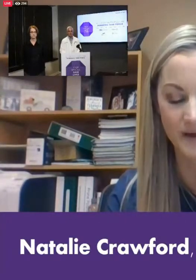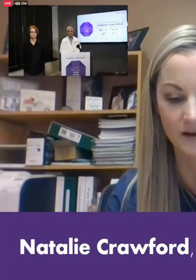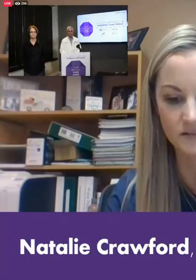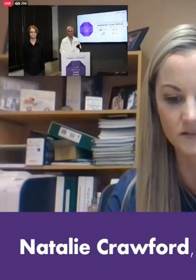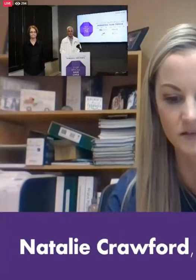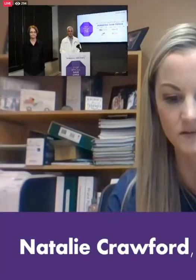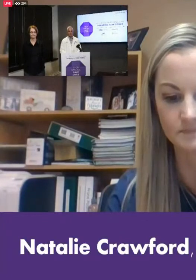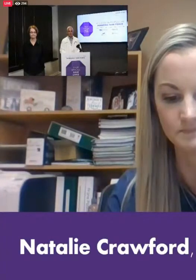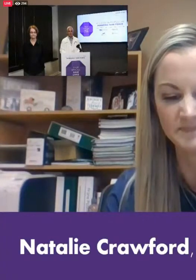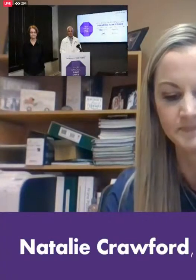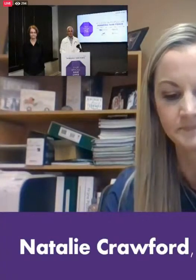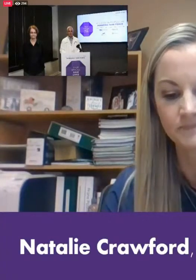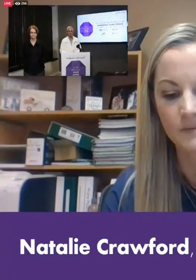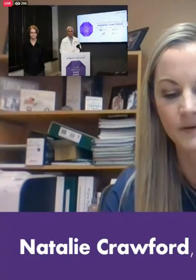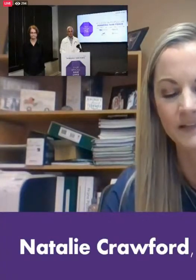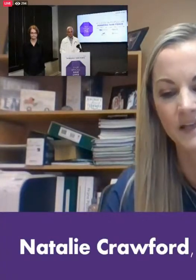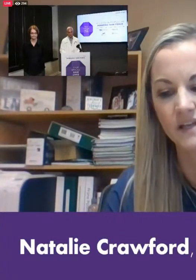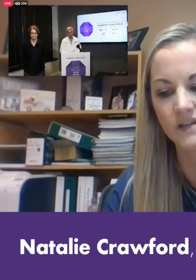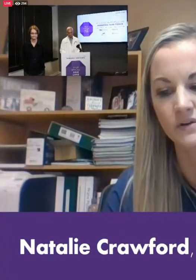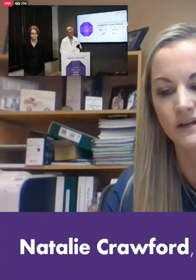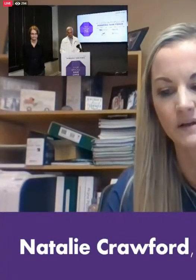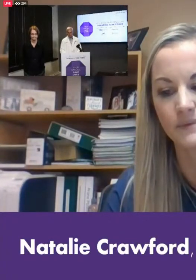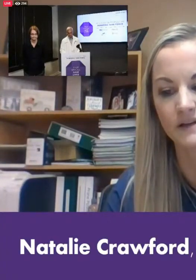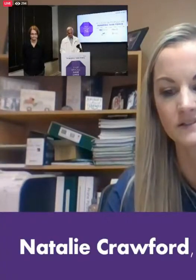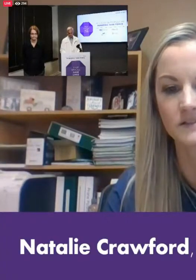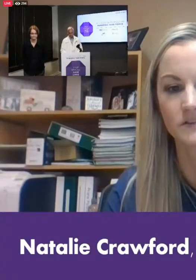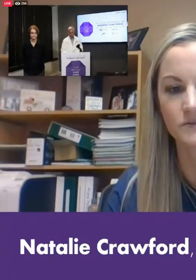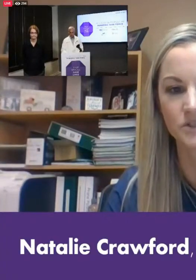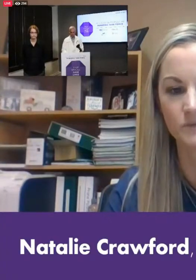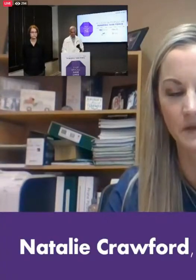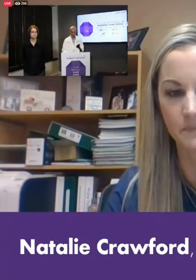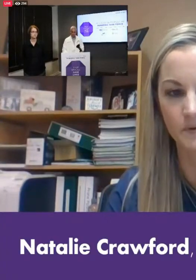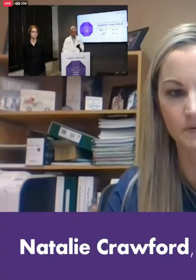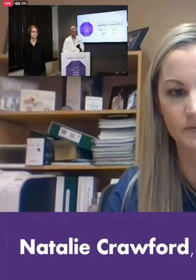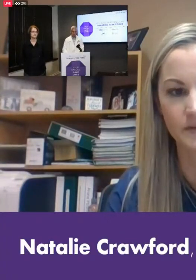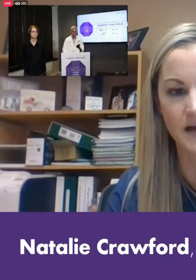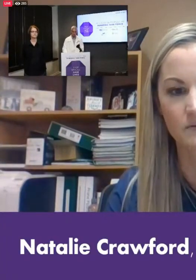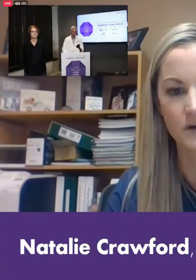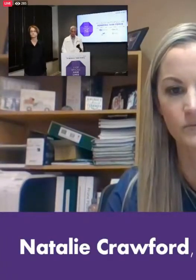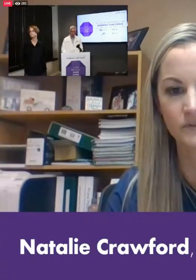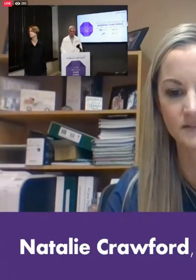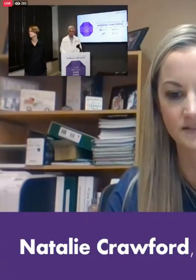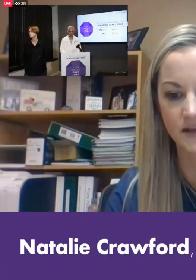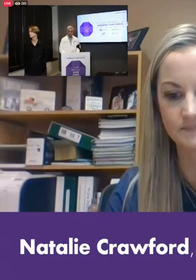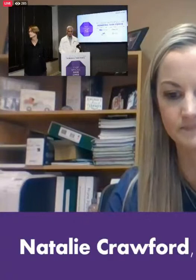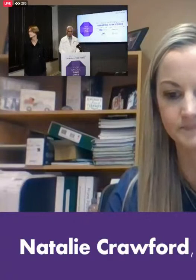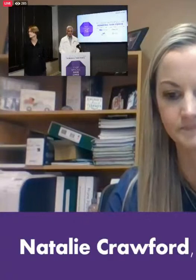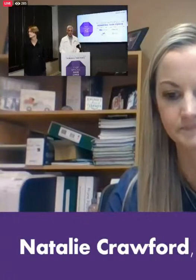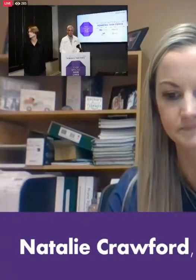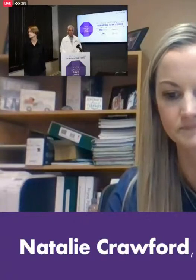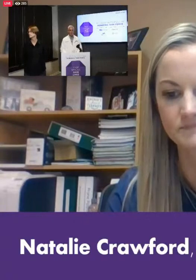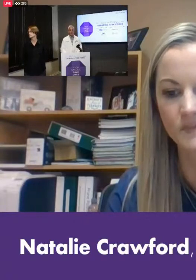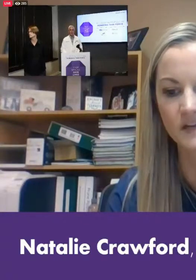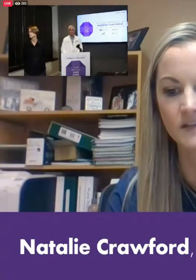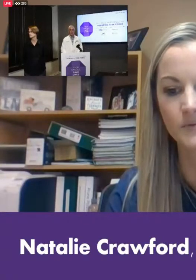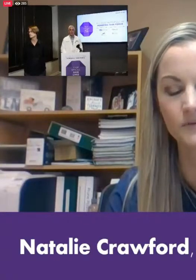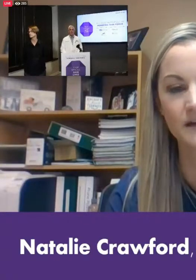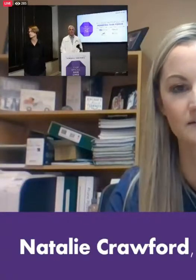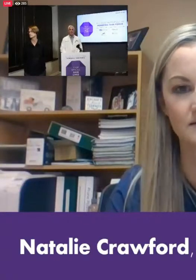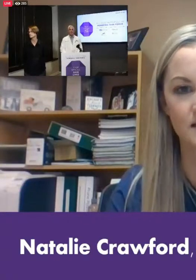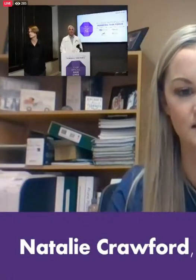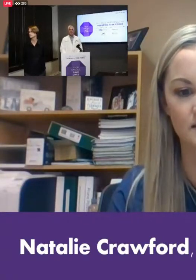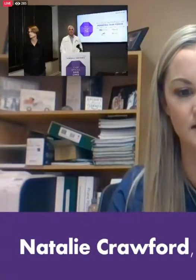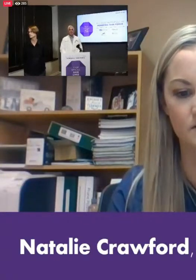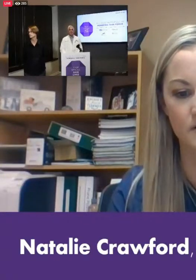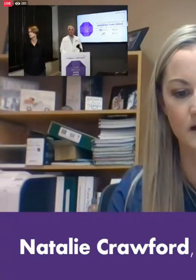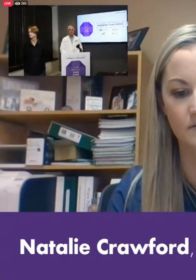She passed. But in comparison to those two people, the outcome was the same, and they